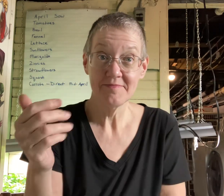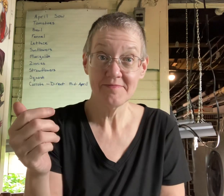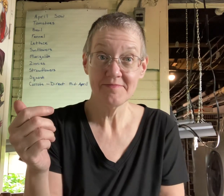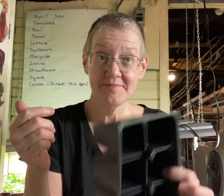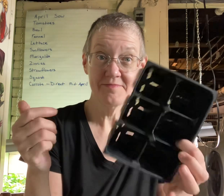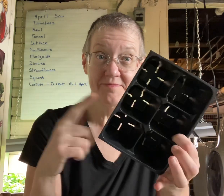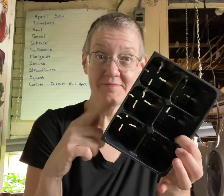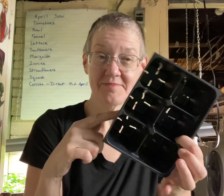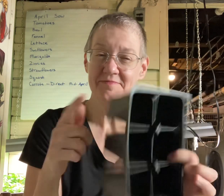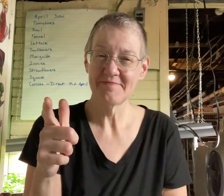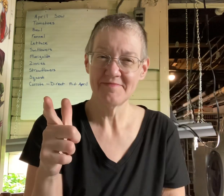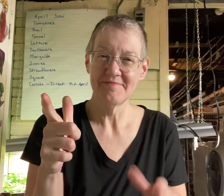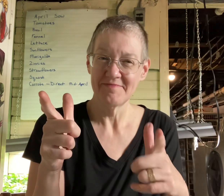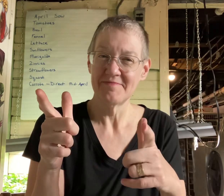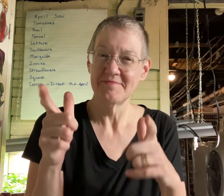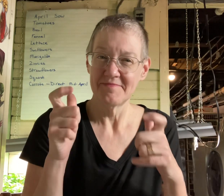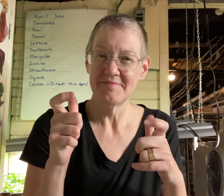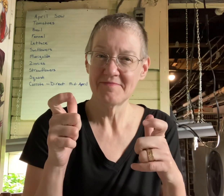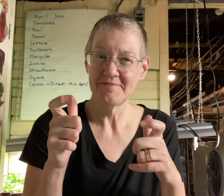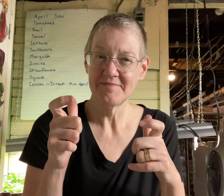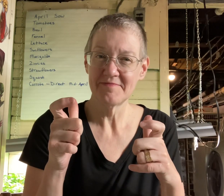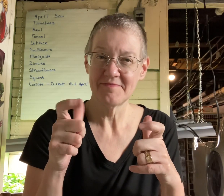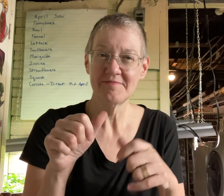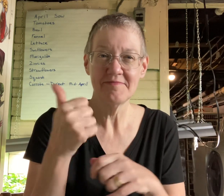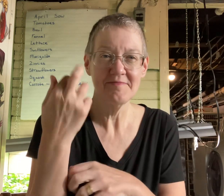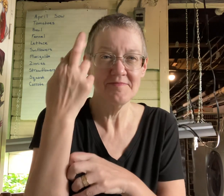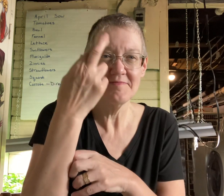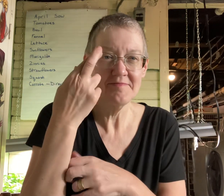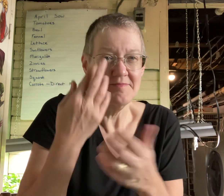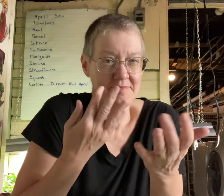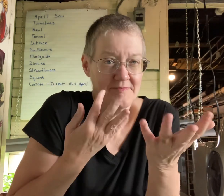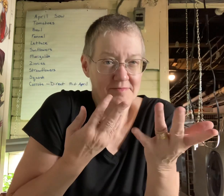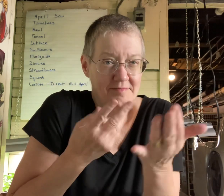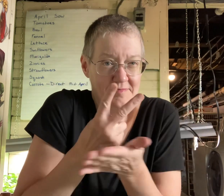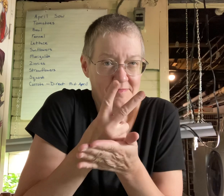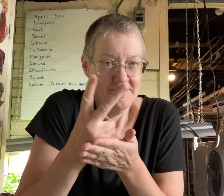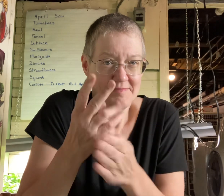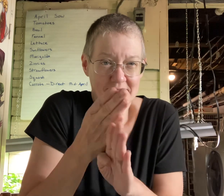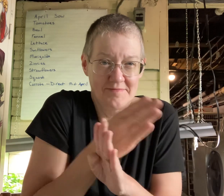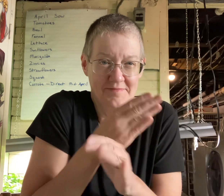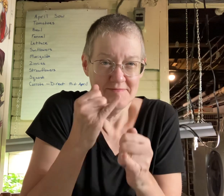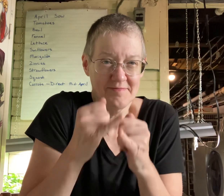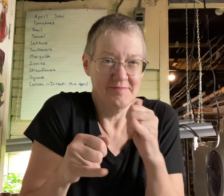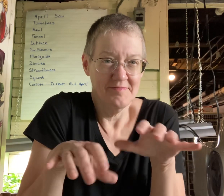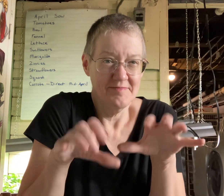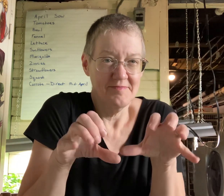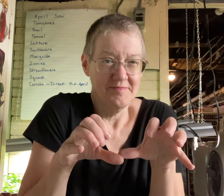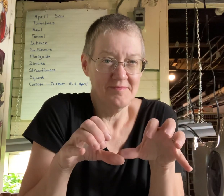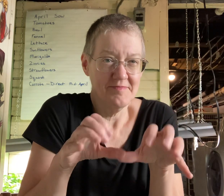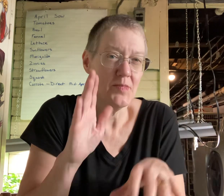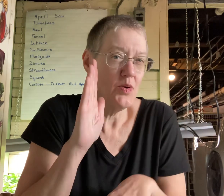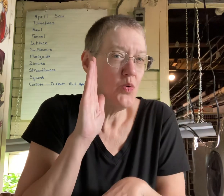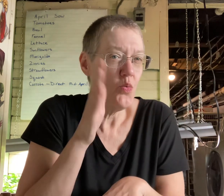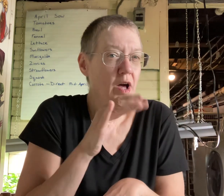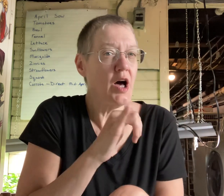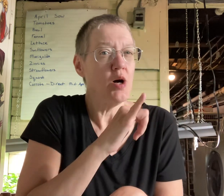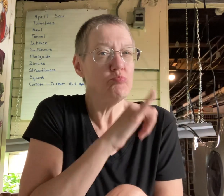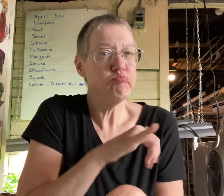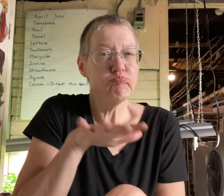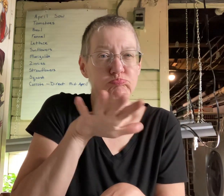Now I started them in these 6-cell trays. And that's the reason I waited 2 weeks before the last frost, because they're going to fill